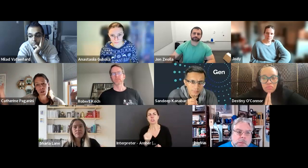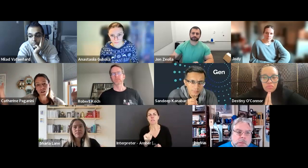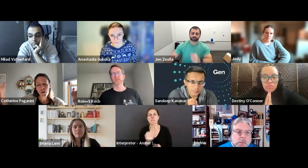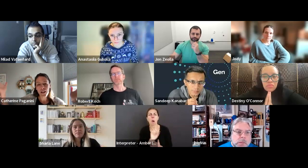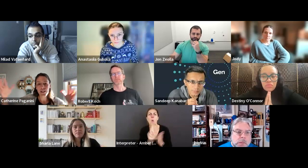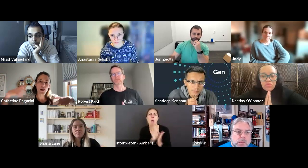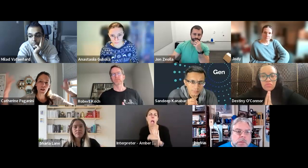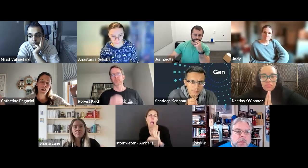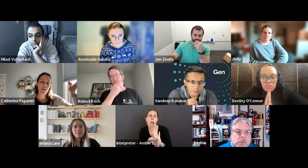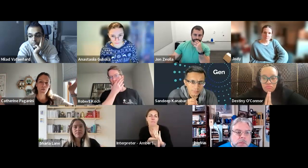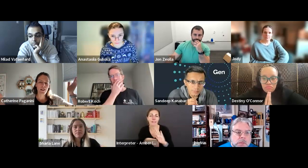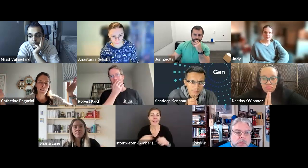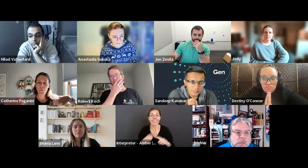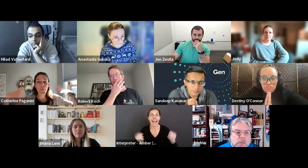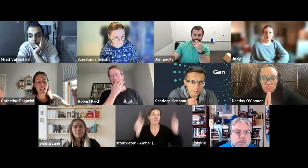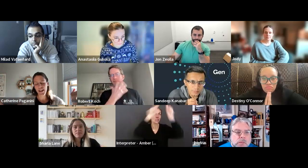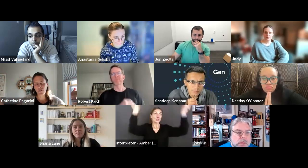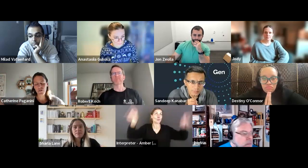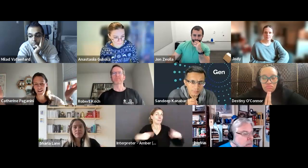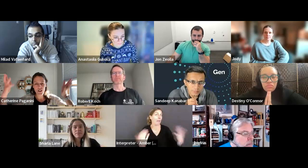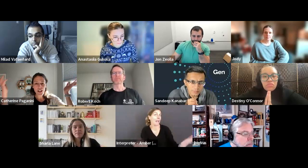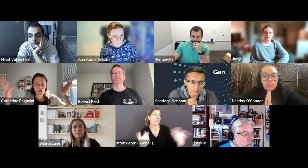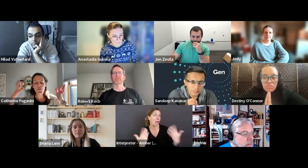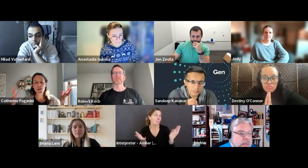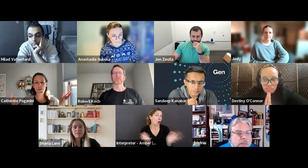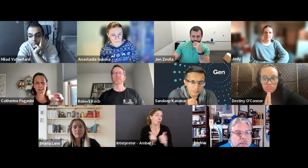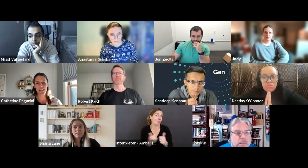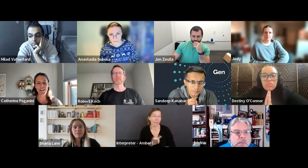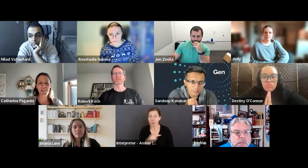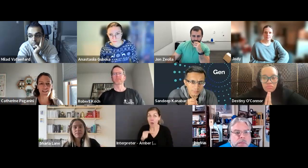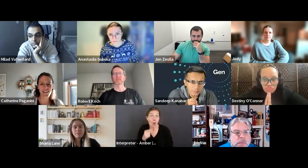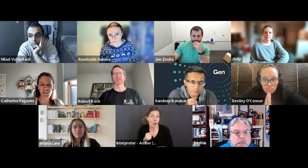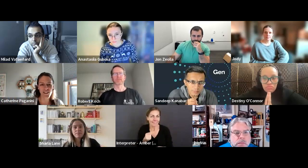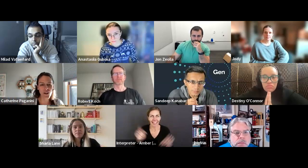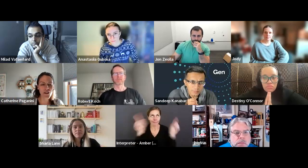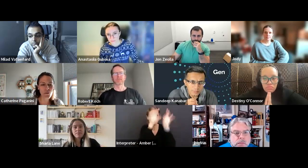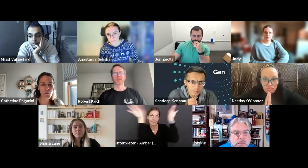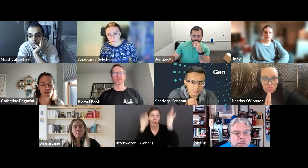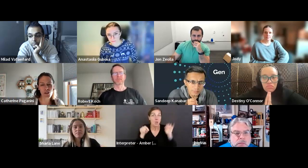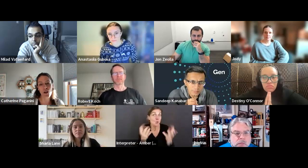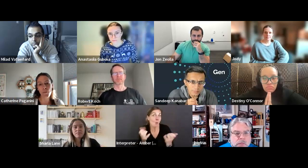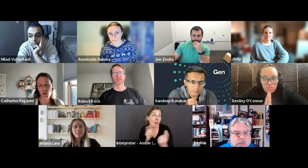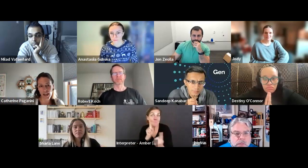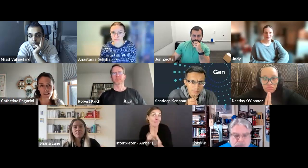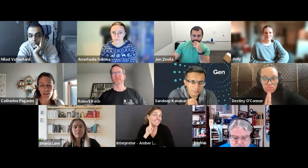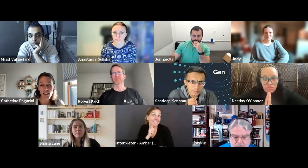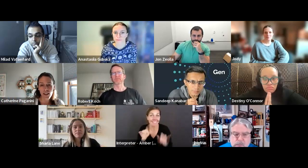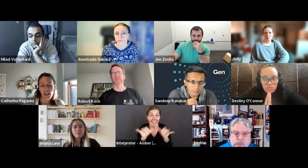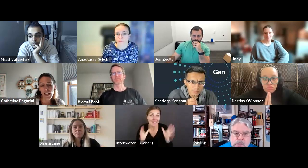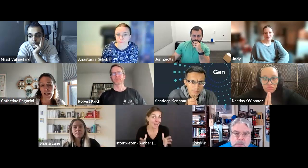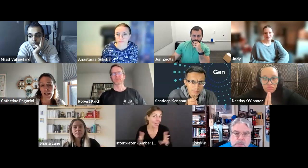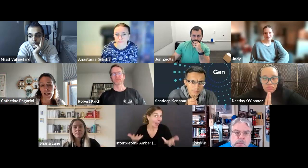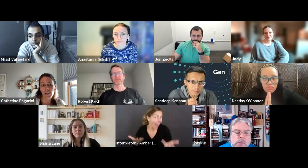have like a big come talk to us, you know, want to meet a deaf engineer or something like you know, encouraging people just to come and